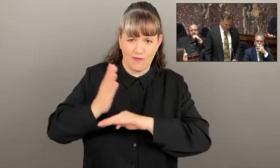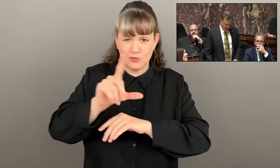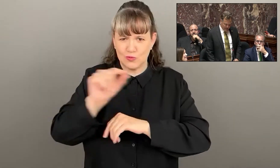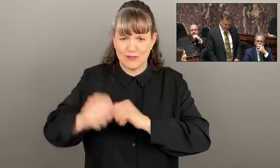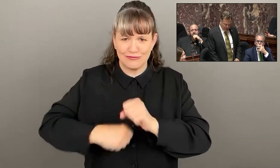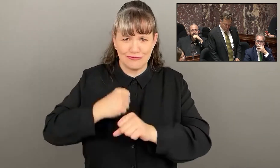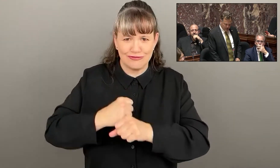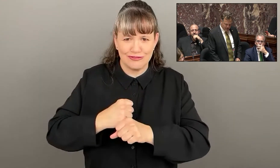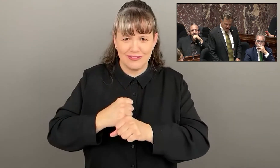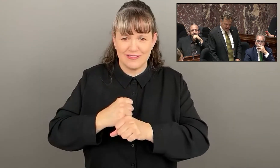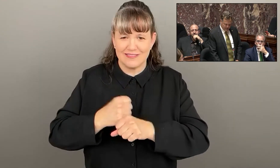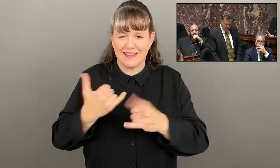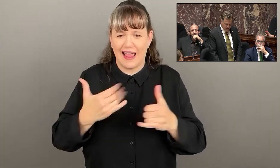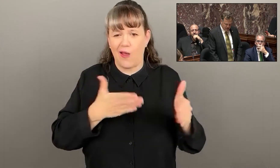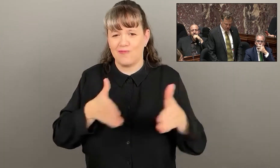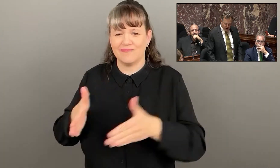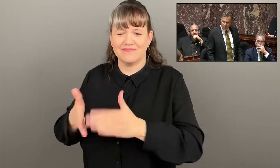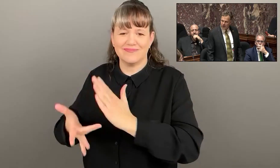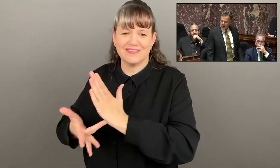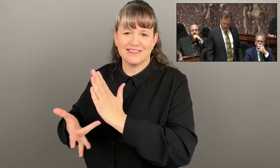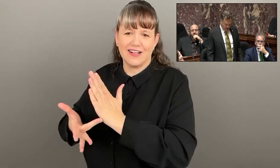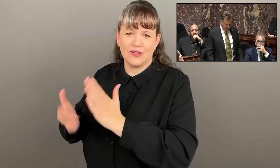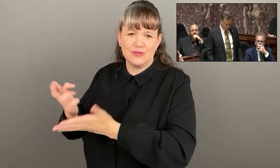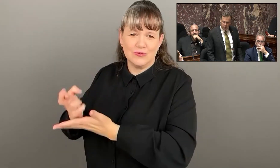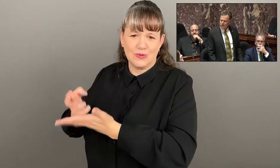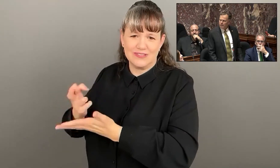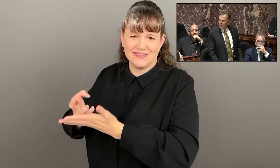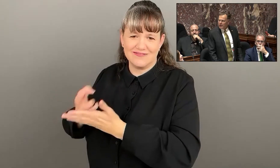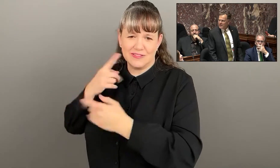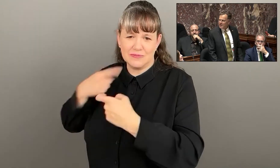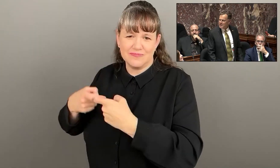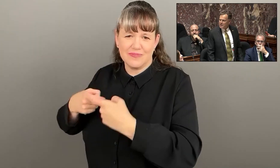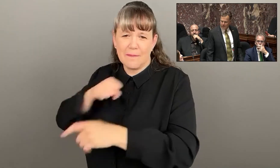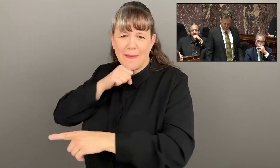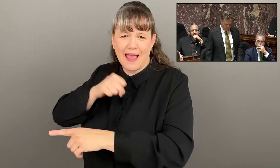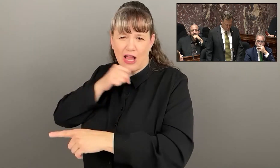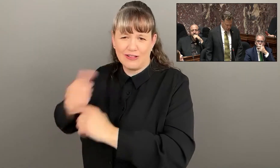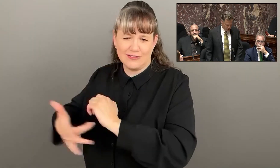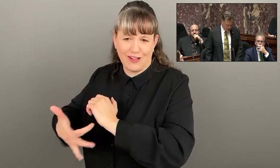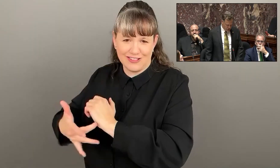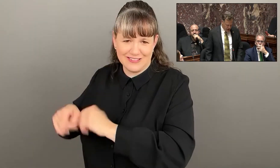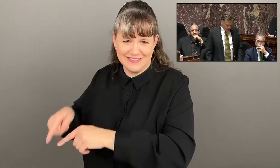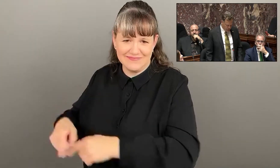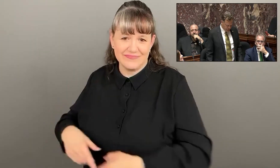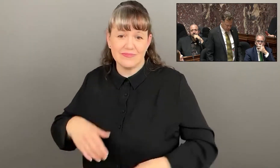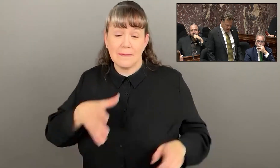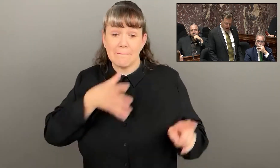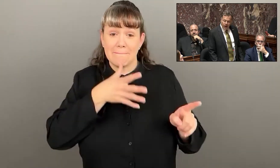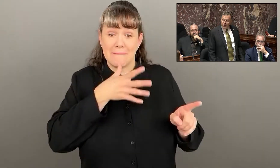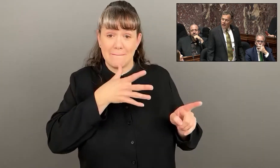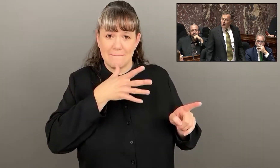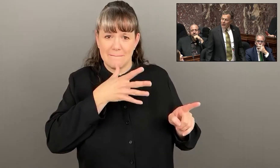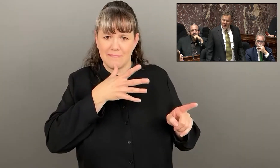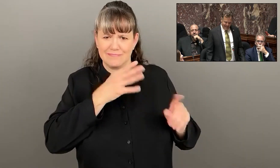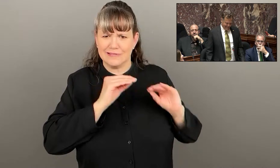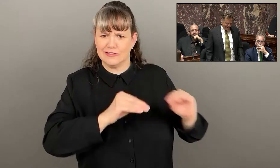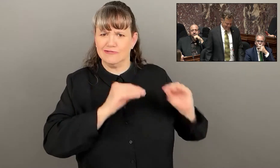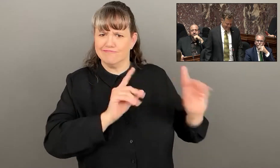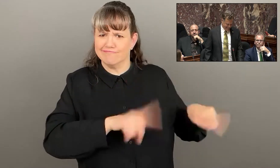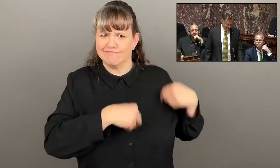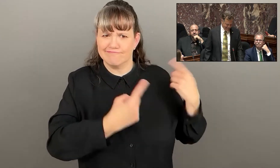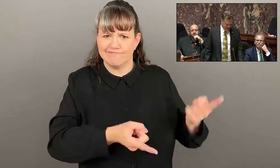my mom had a celebrated teaching career and wrote a book in the 1970s called Controversial Chemicals.